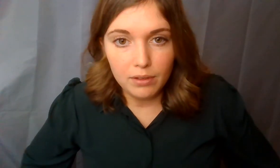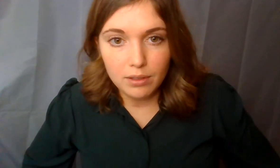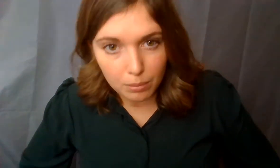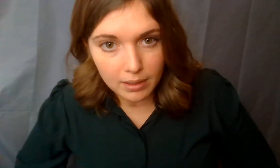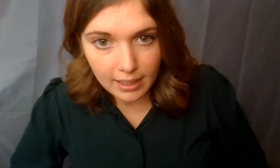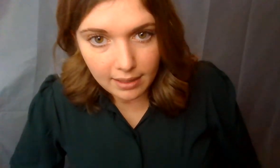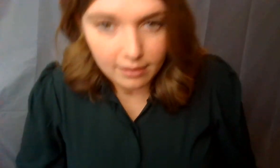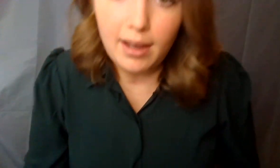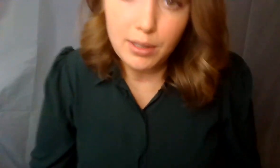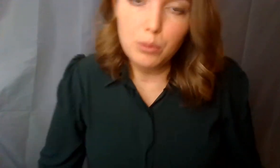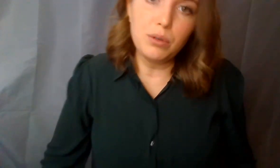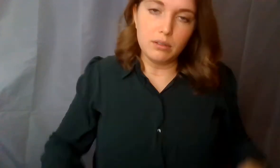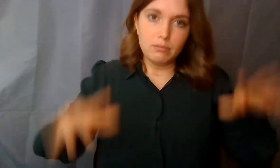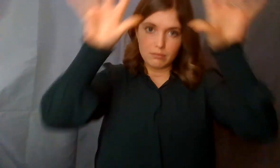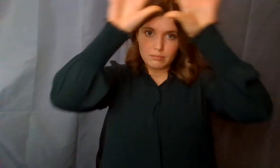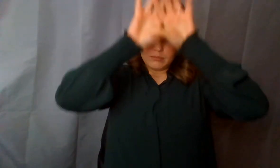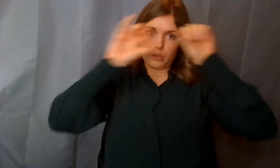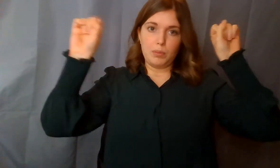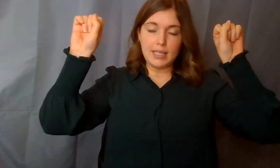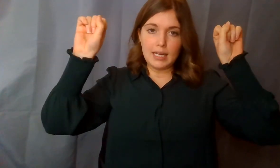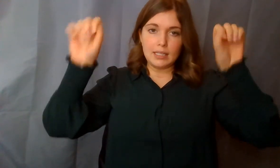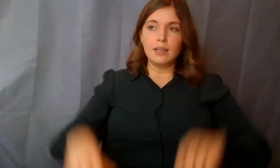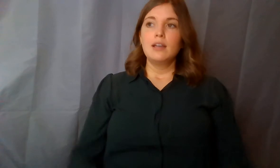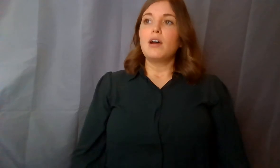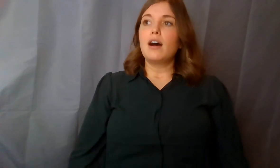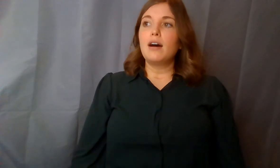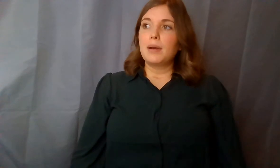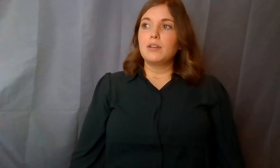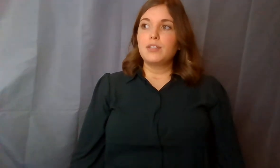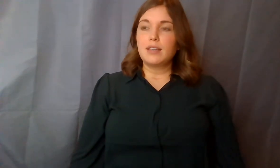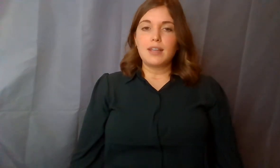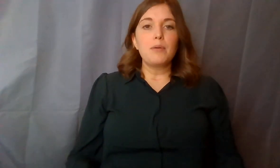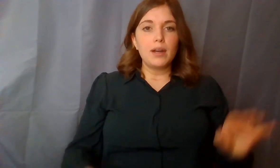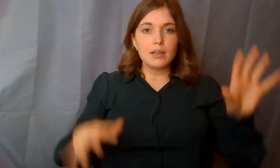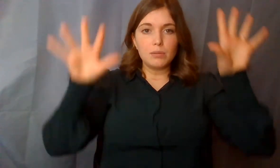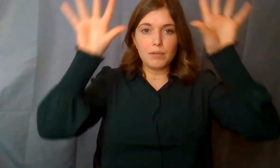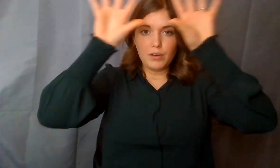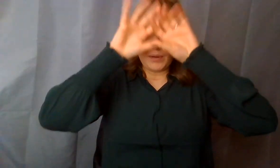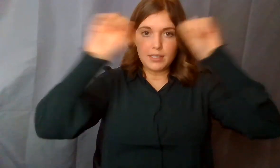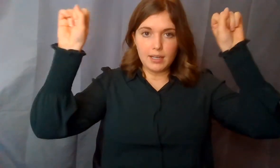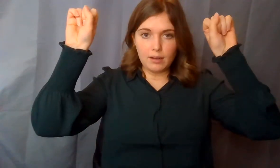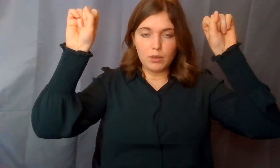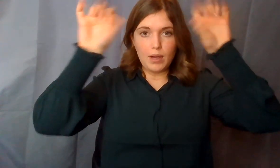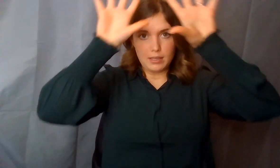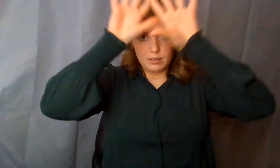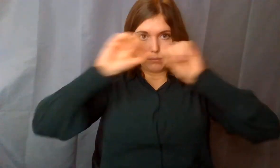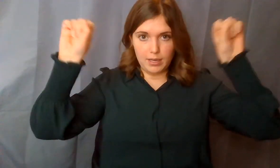for the superintendent at school. Superintendent. I use that sign when I interpret for the president of the U.S.